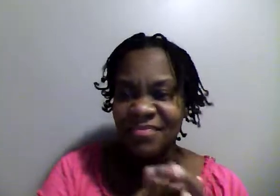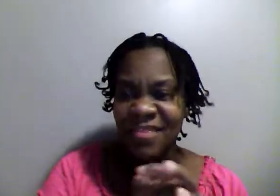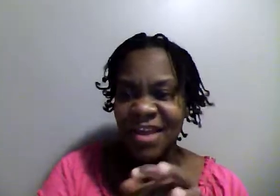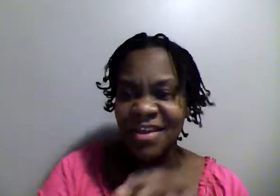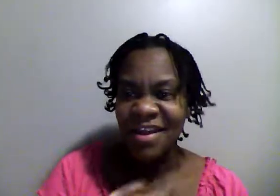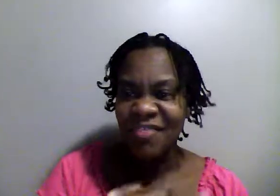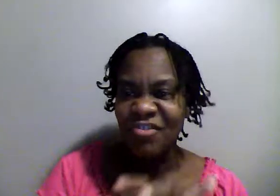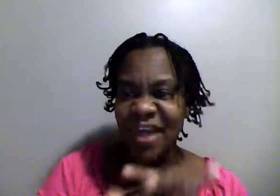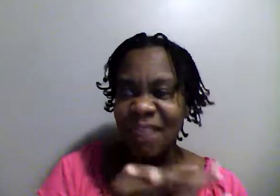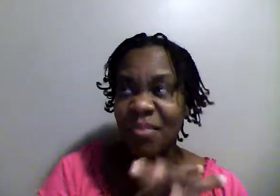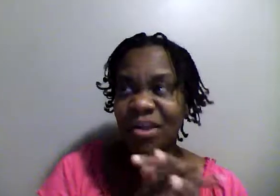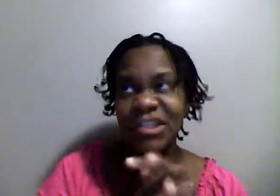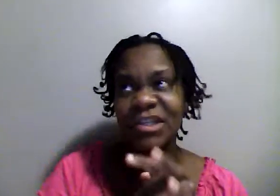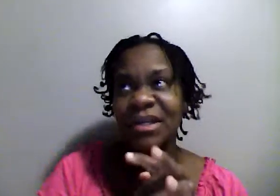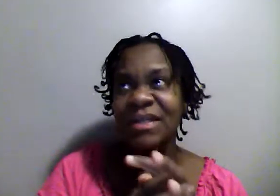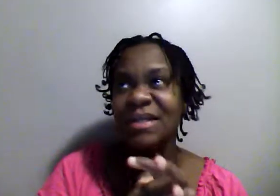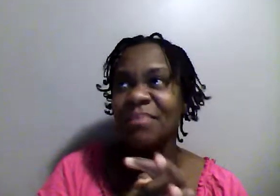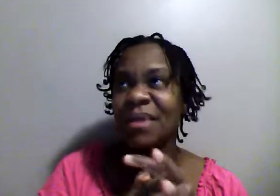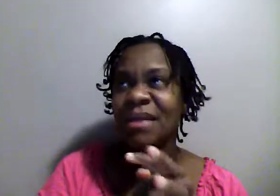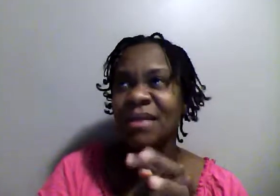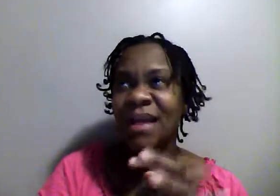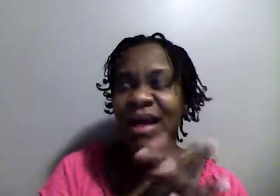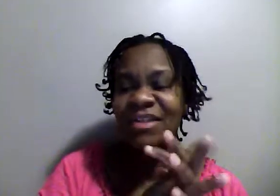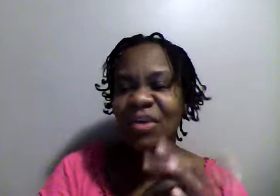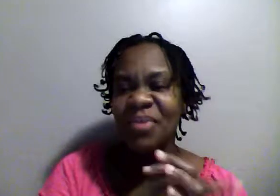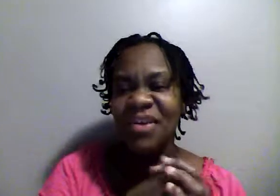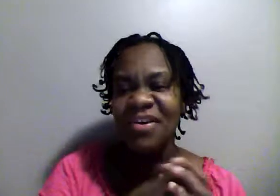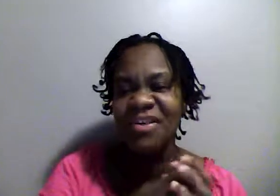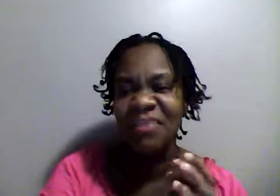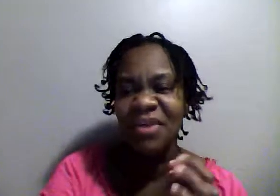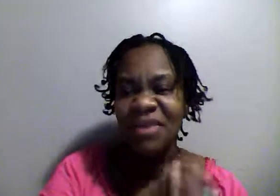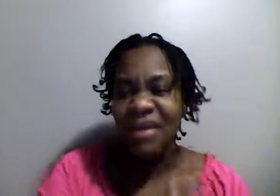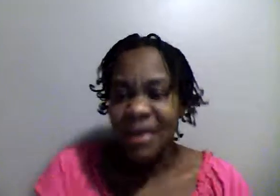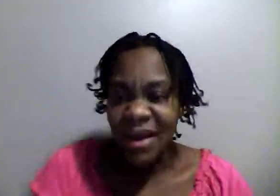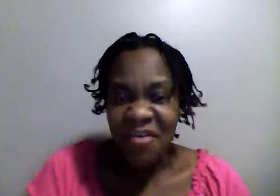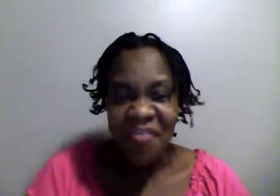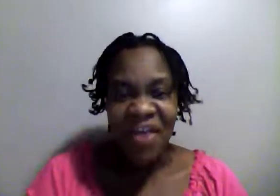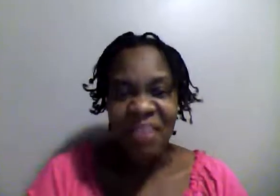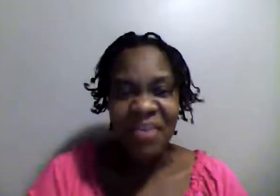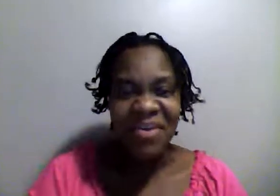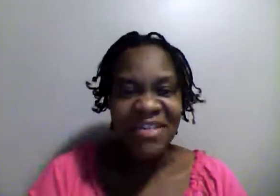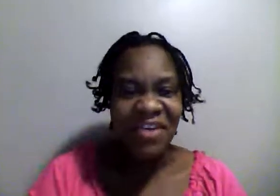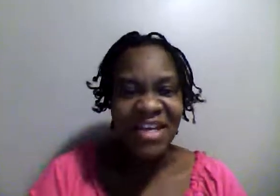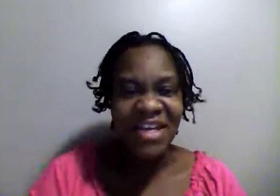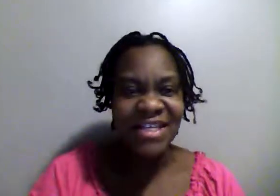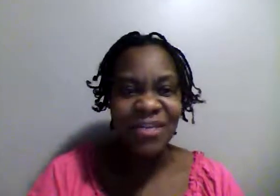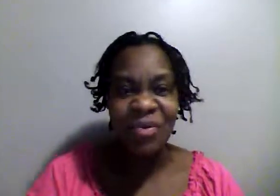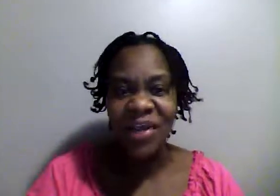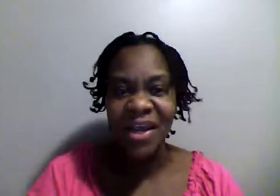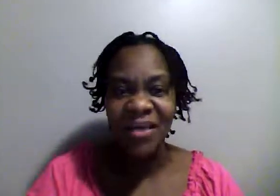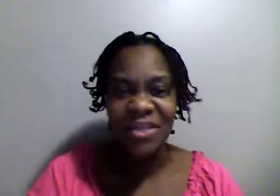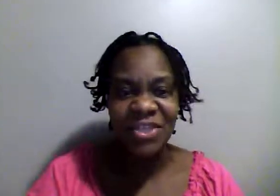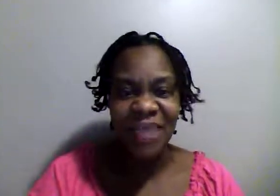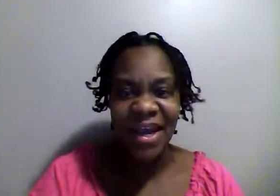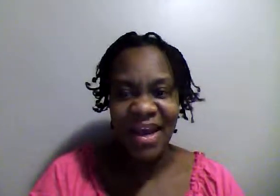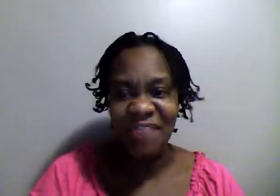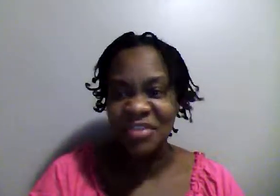Not that I've tried much except in the last couple of years, but I don't find peppers very easy to grow here, which is why I have to